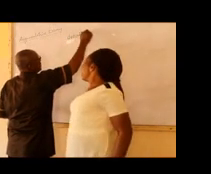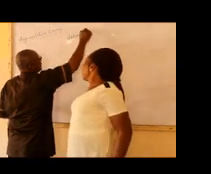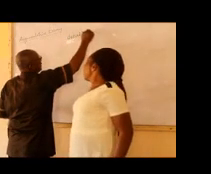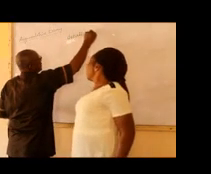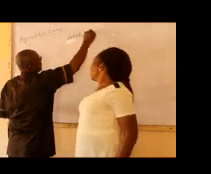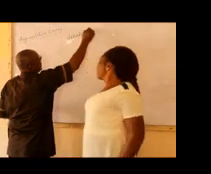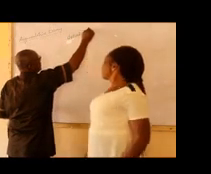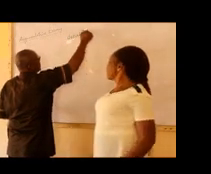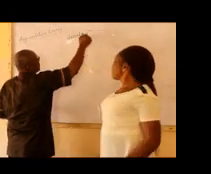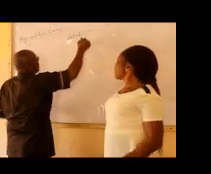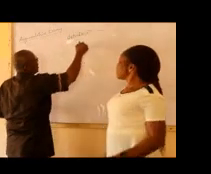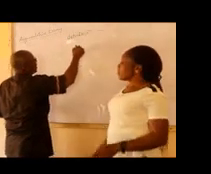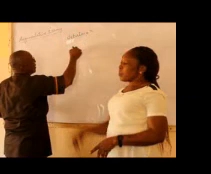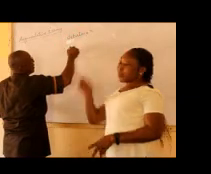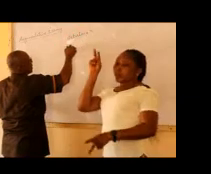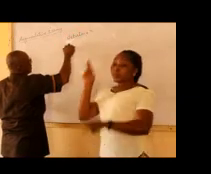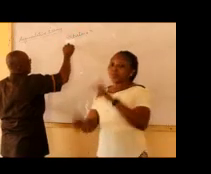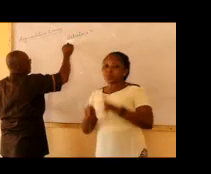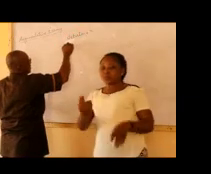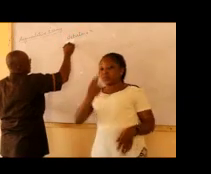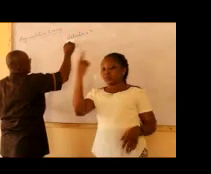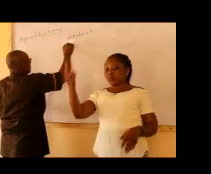People use this, it is wrong.